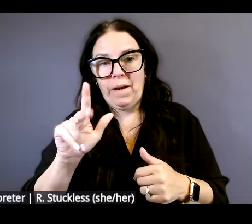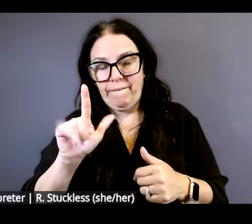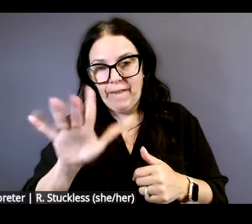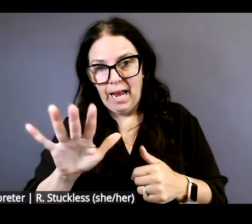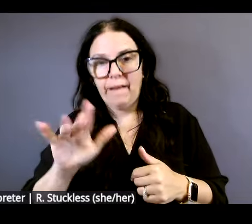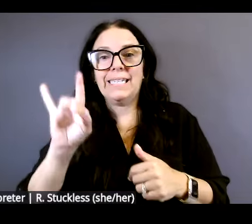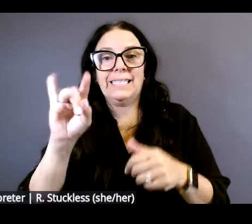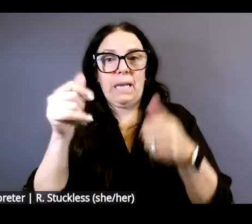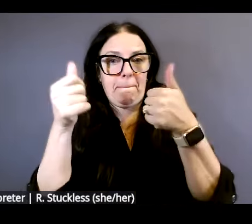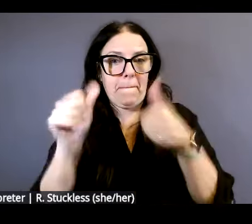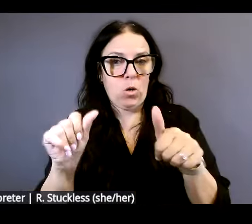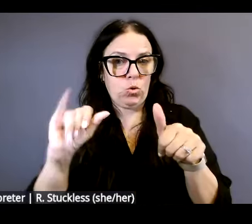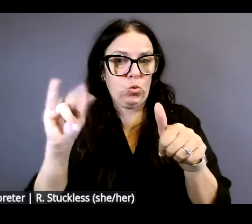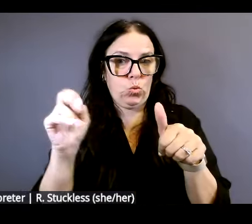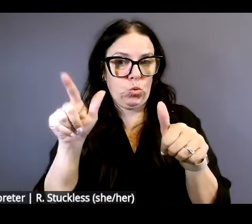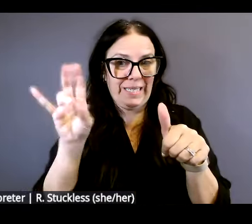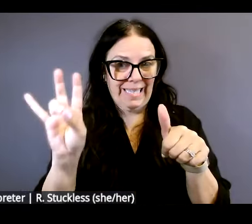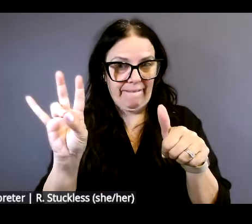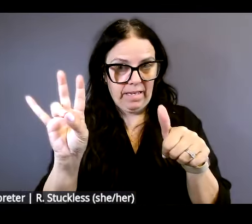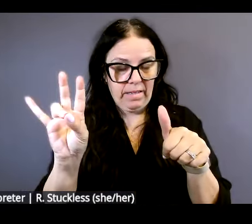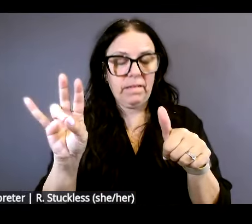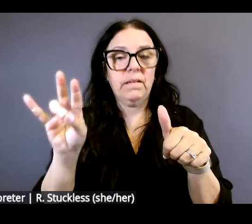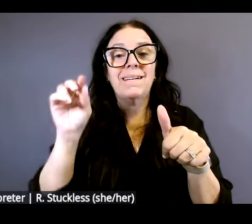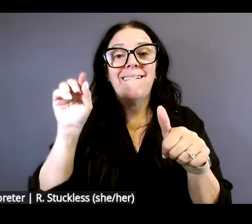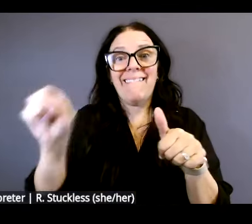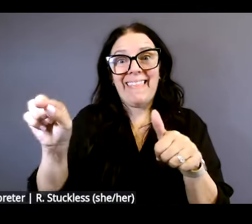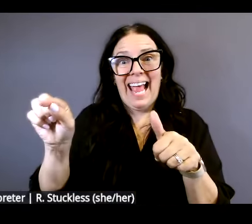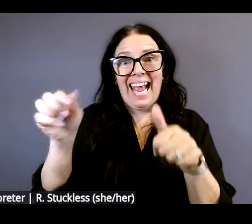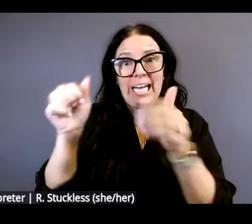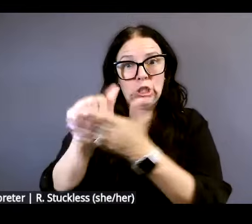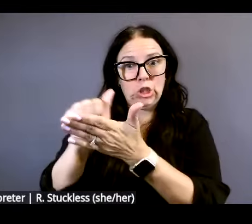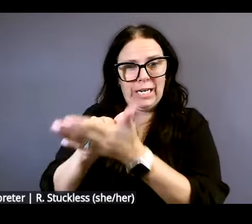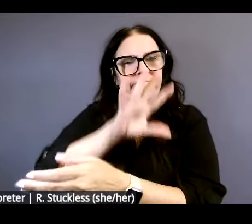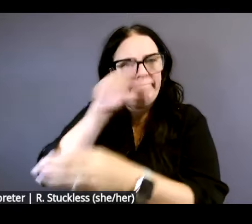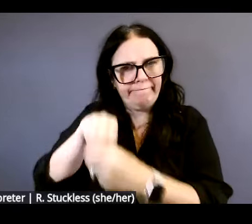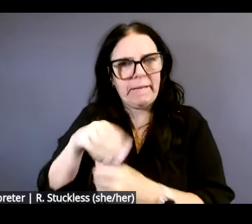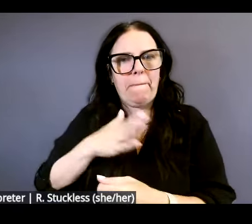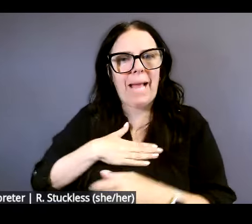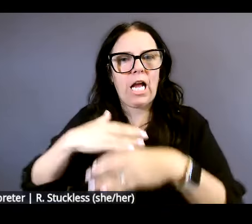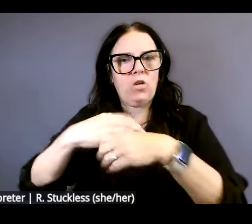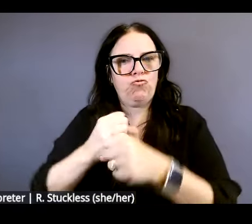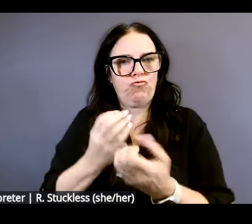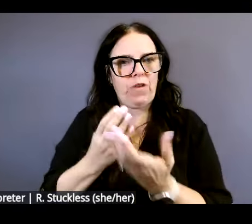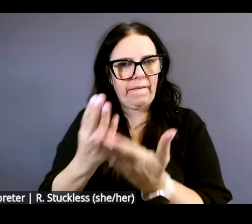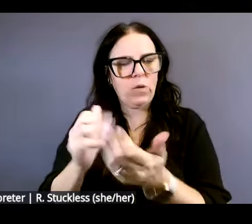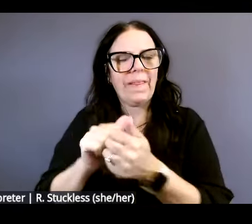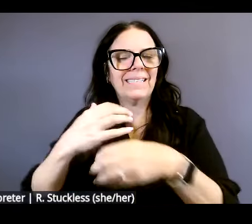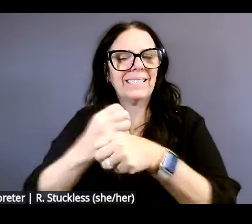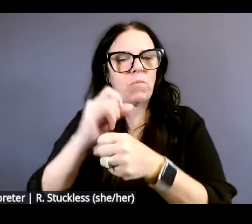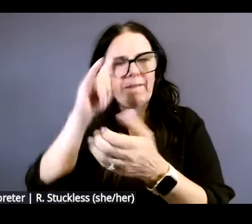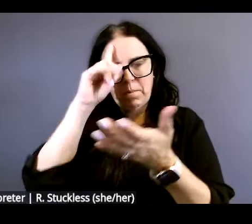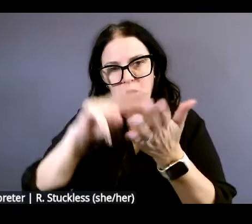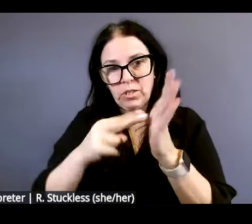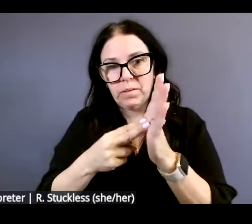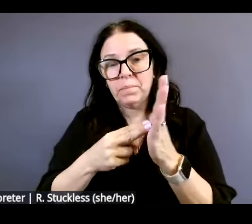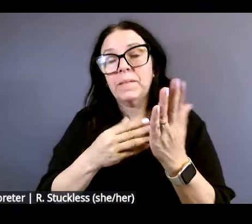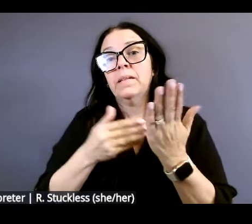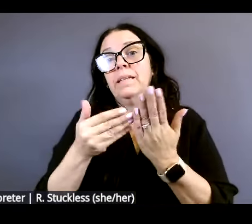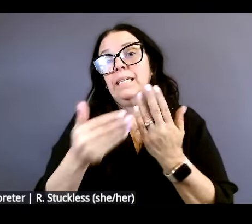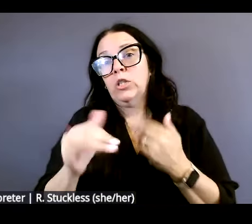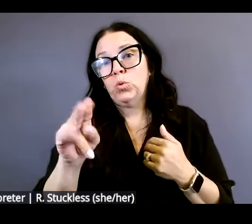did contain my draft 100-word summary of purpose. And then on June 25th, 2025, we received a memo that